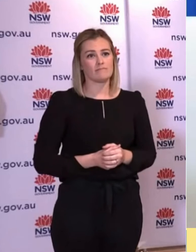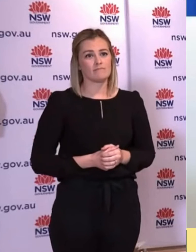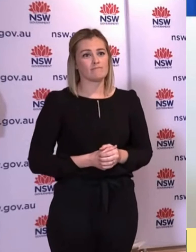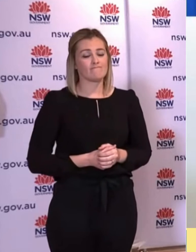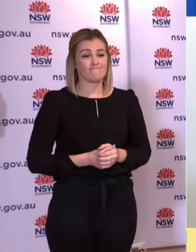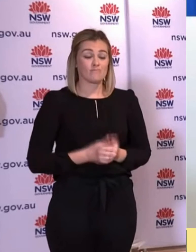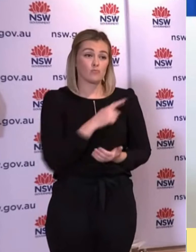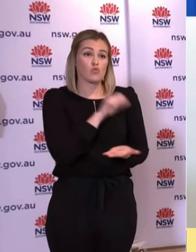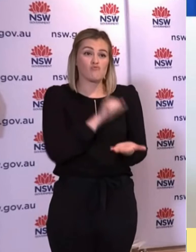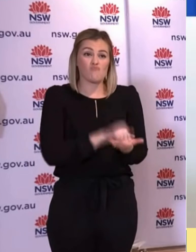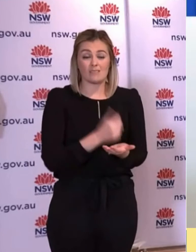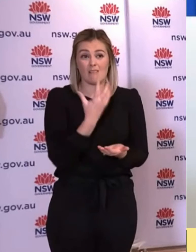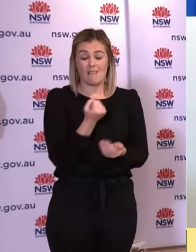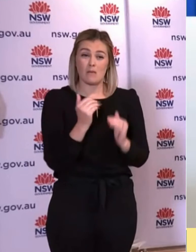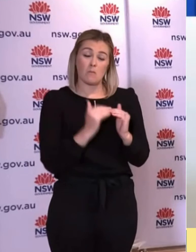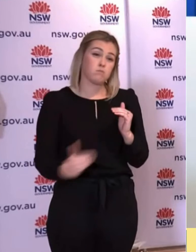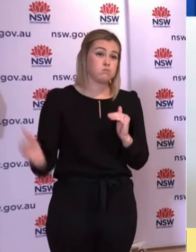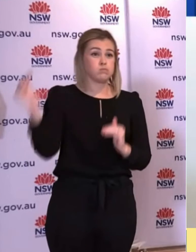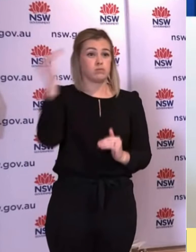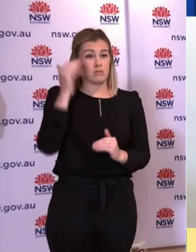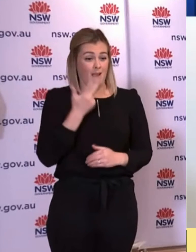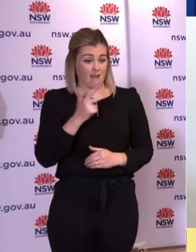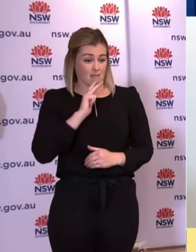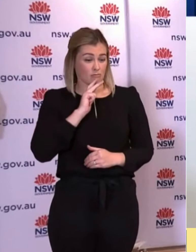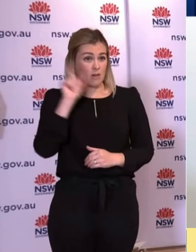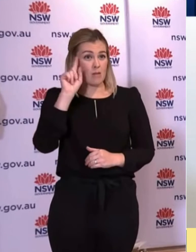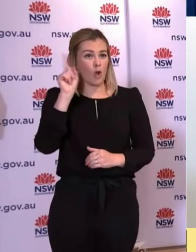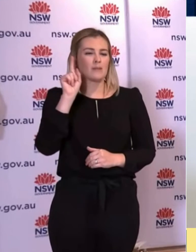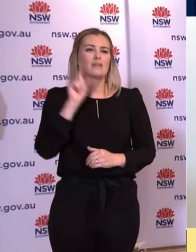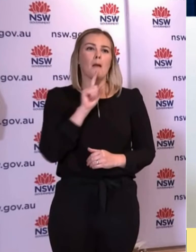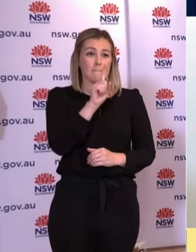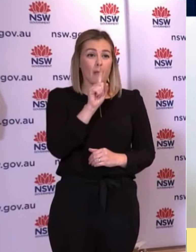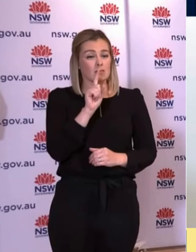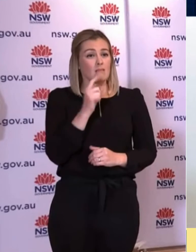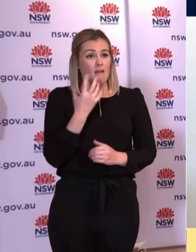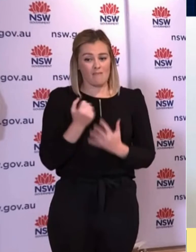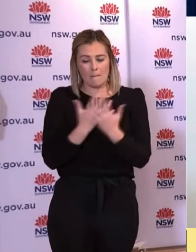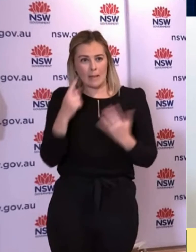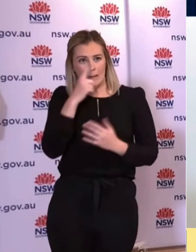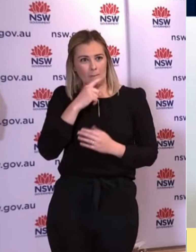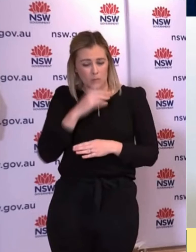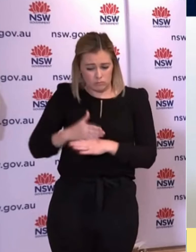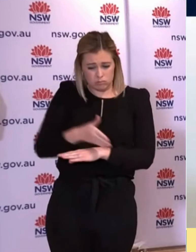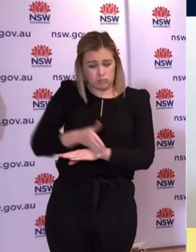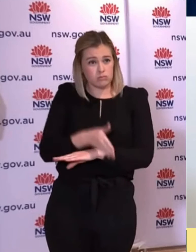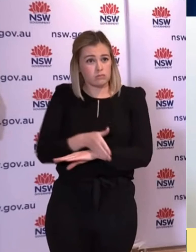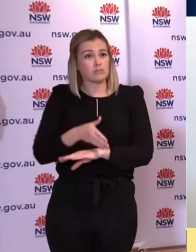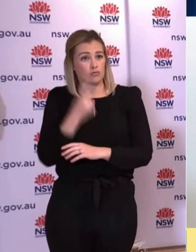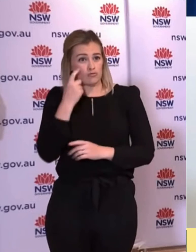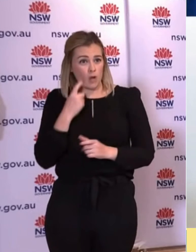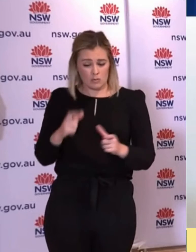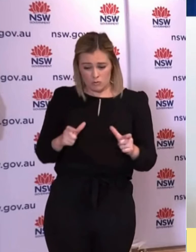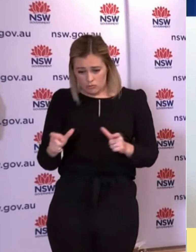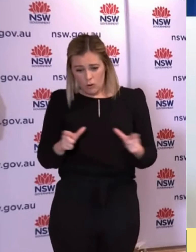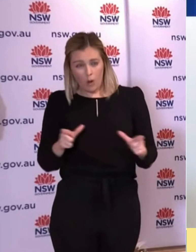higher than we would like them to be, there's a huge amount of effort going on to keep those numbers